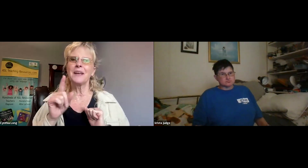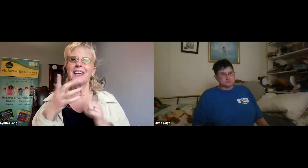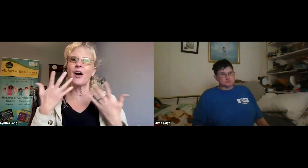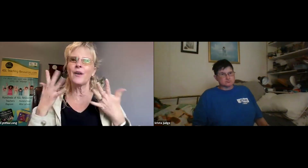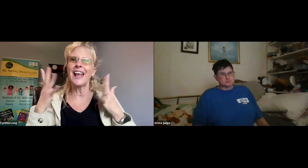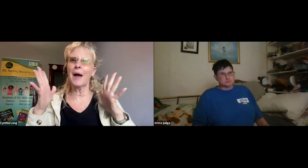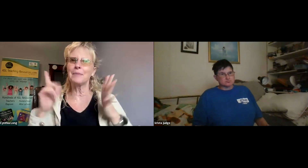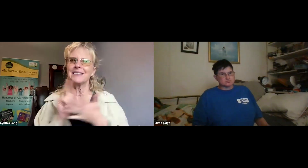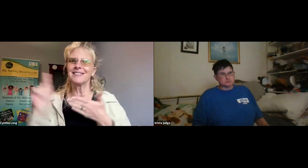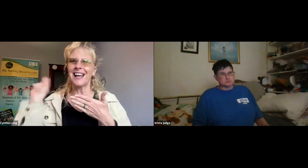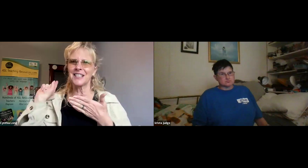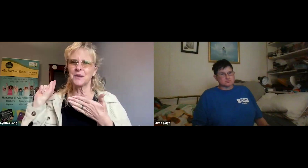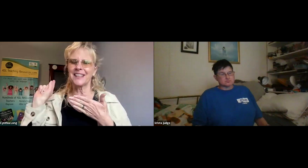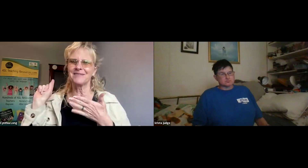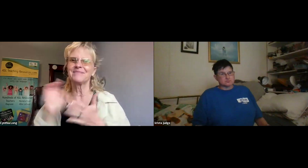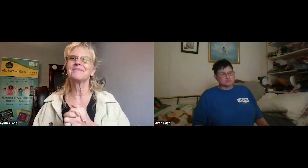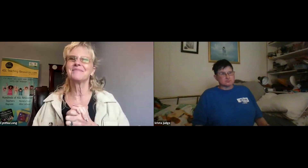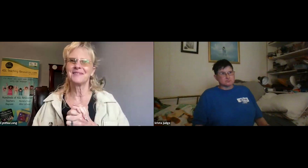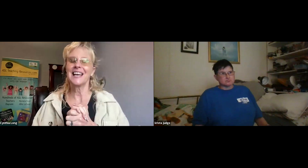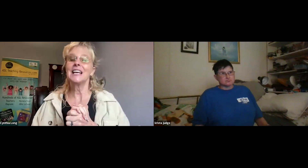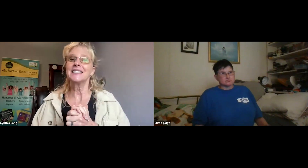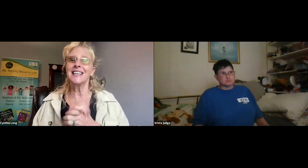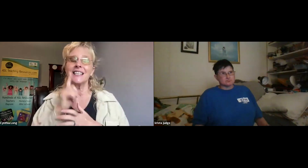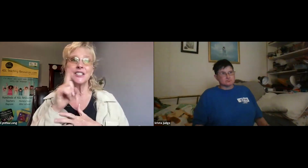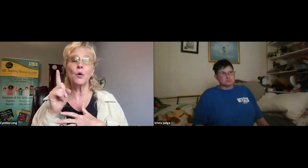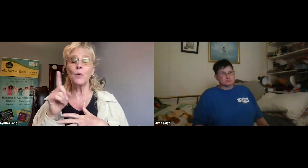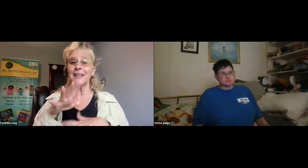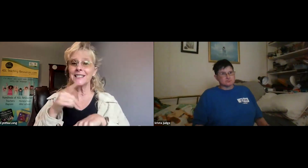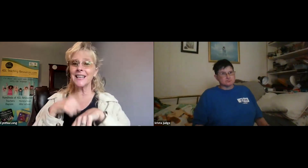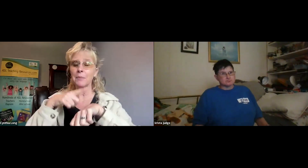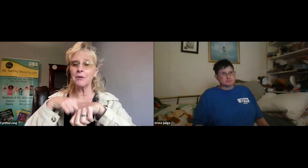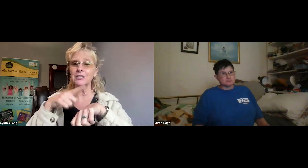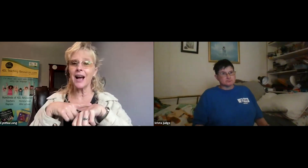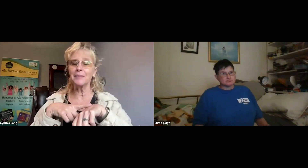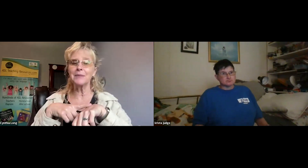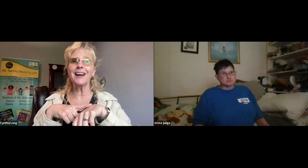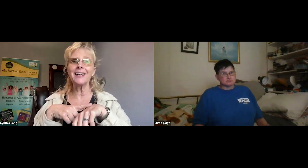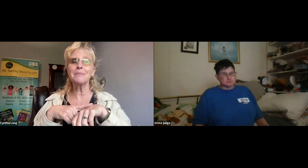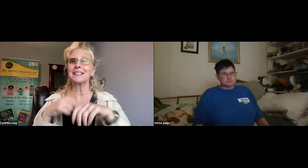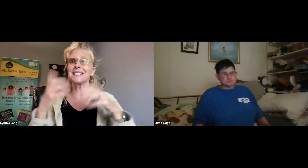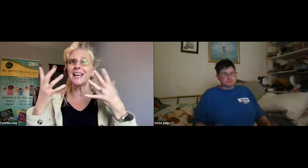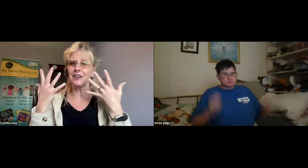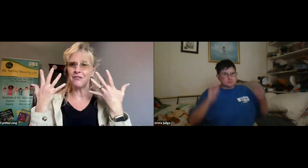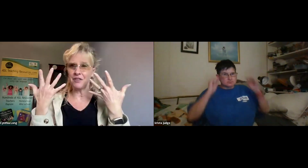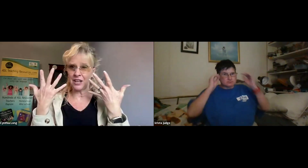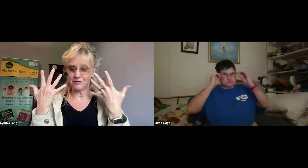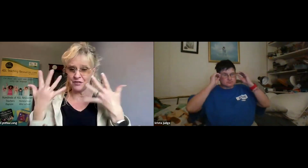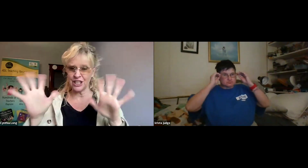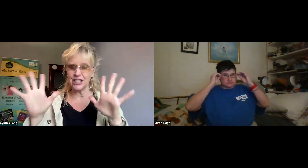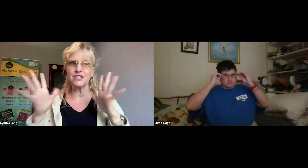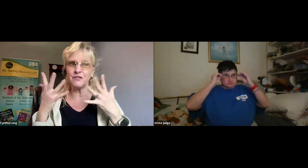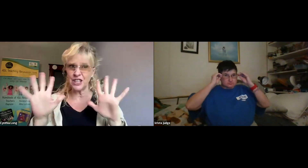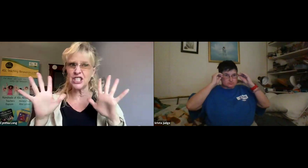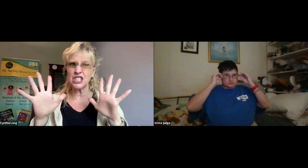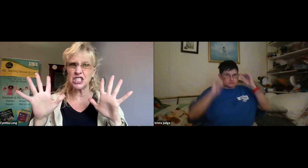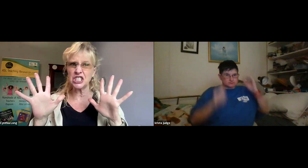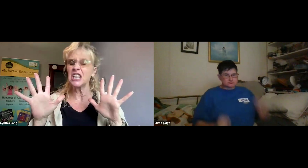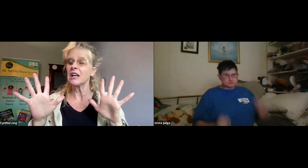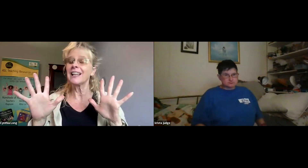Because you told me it already happened last week. See, so we can set up our timeline by saying it